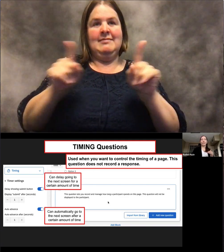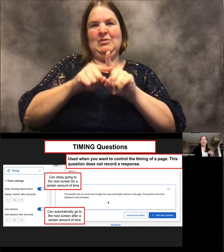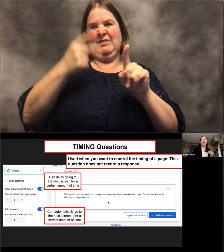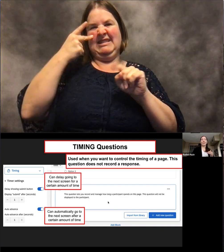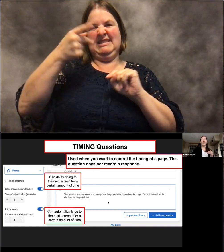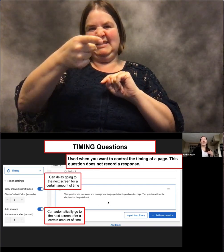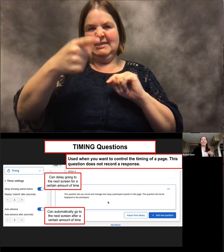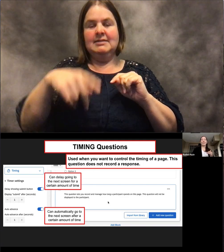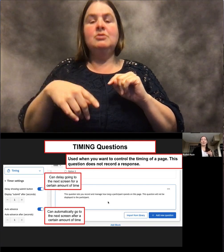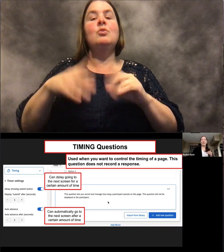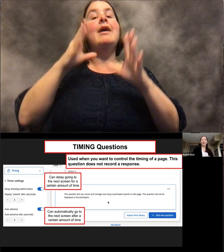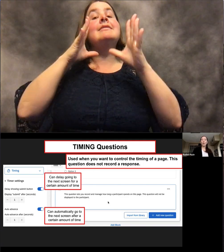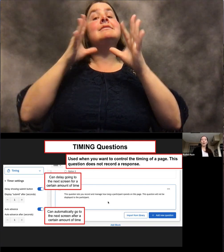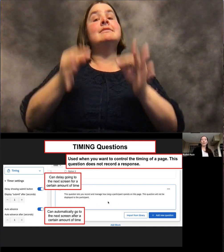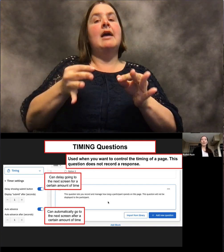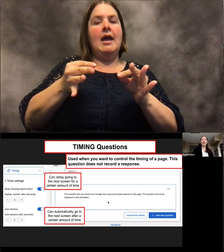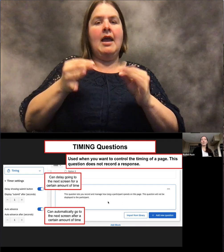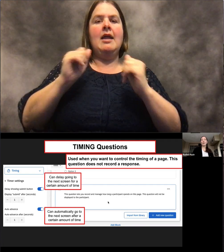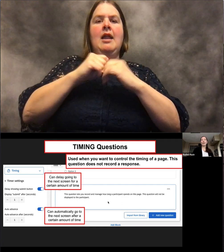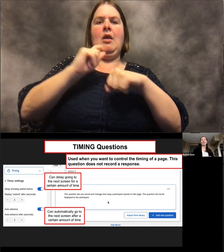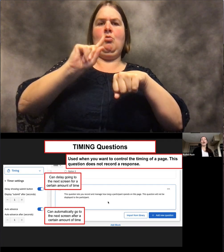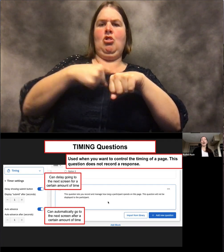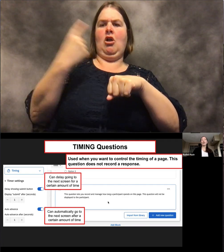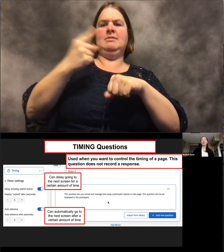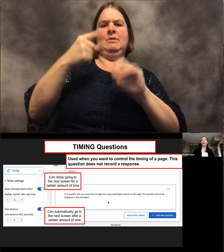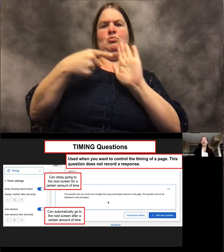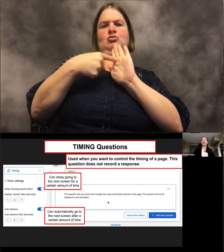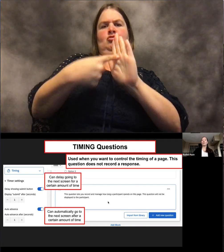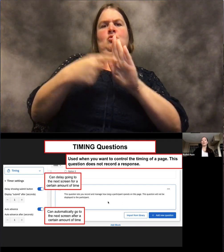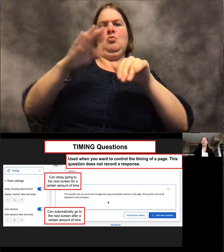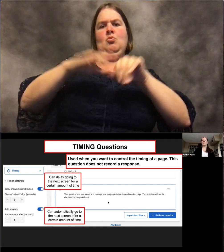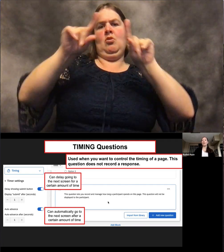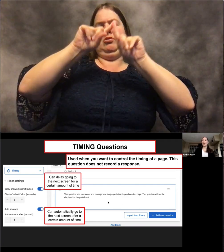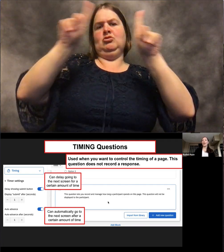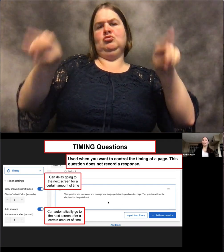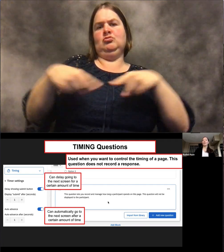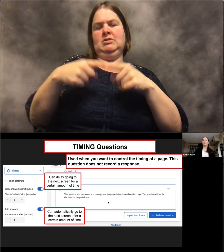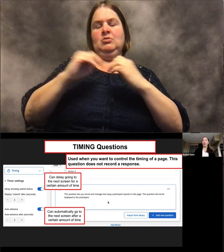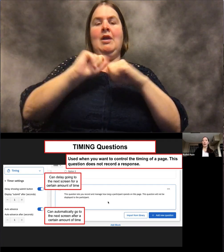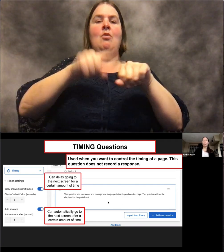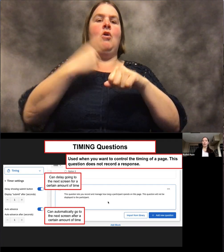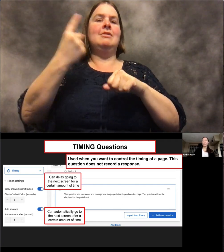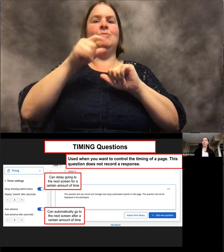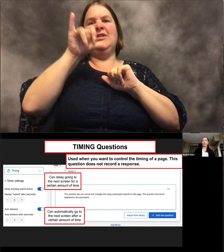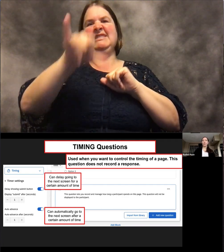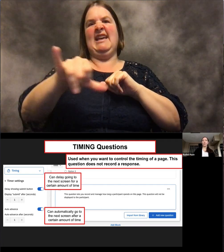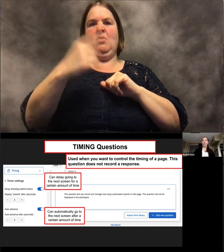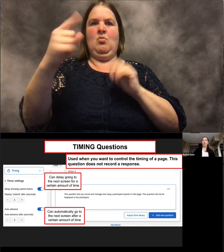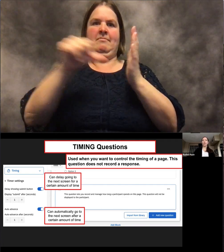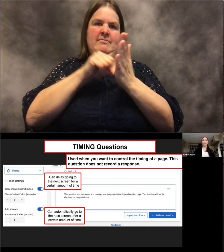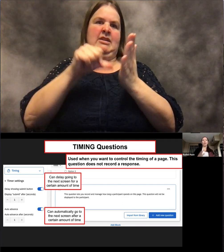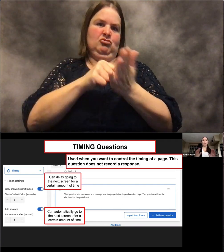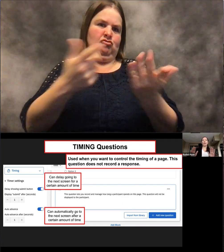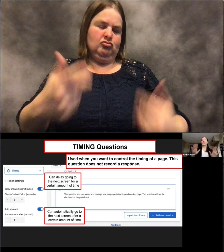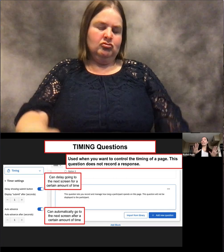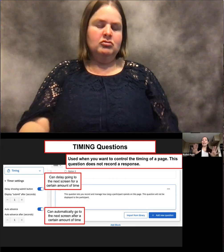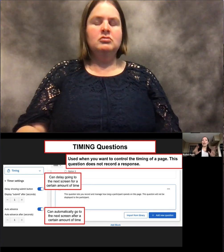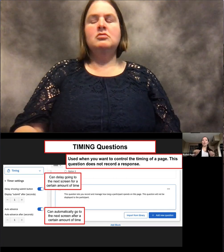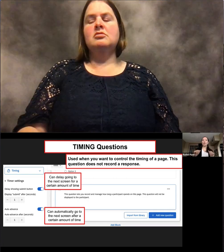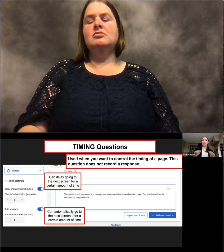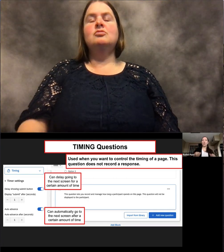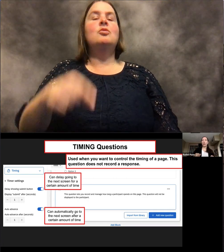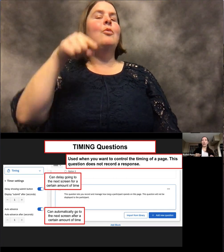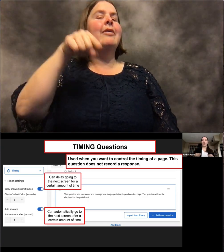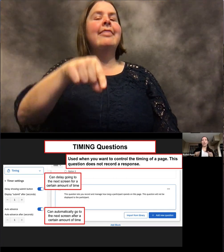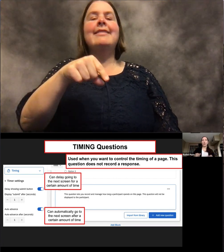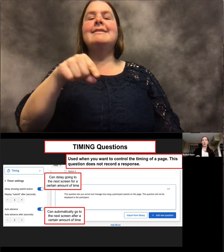here, lets you record and manage how long a participant spends on a page. So this question isn't